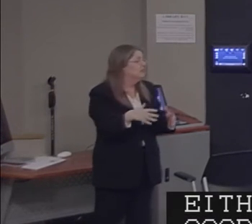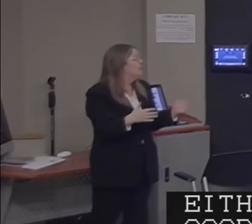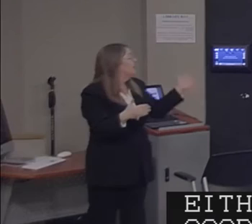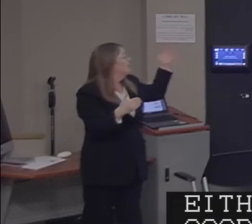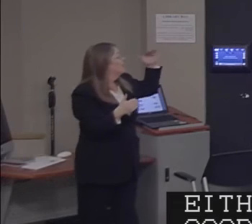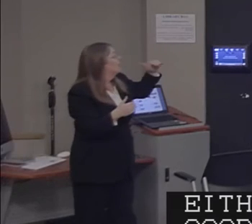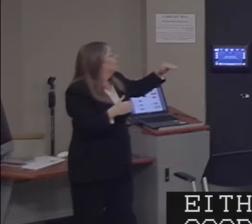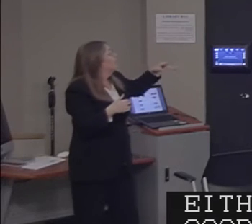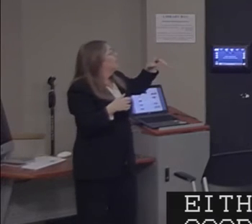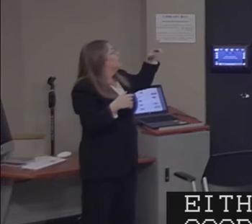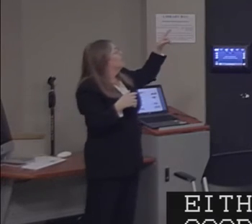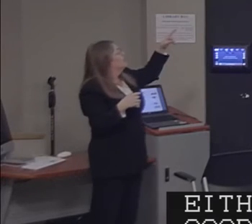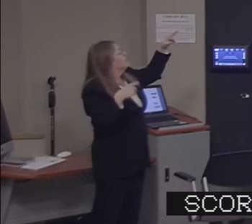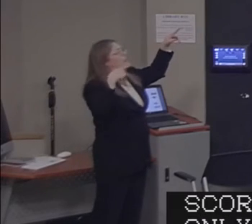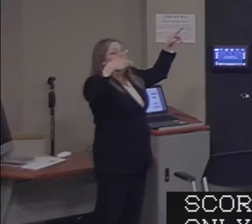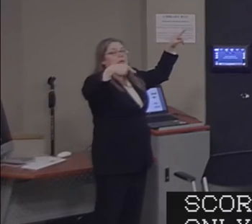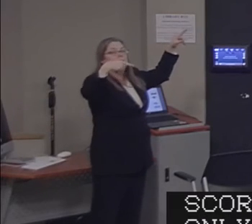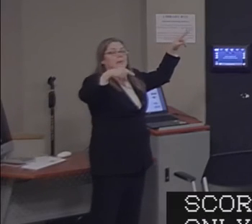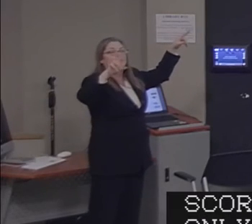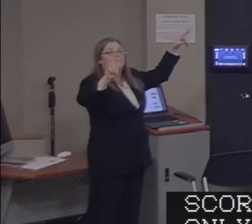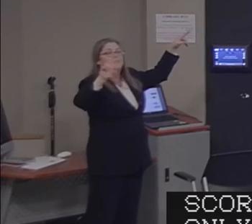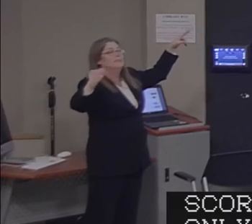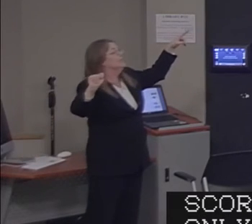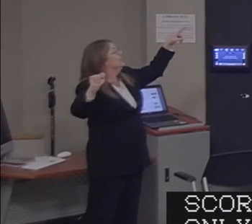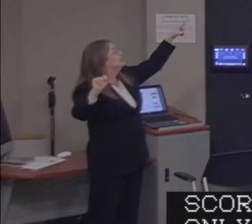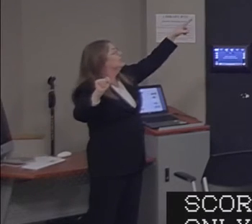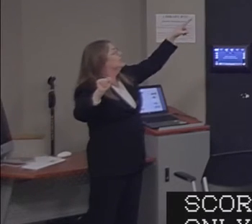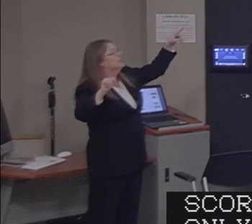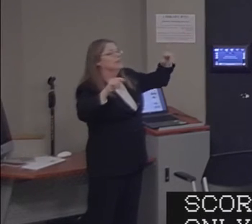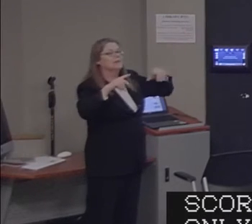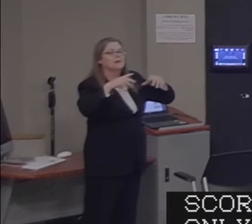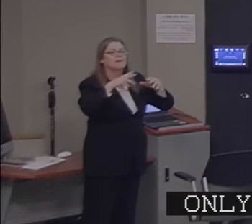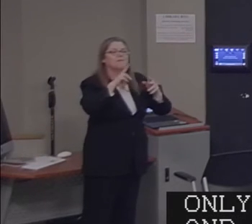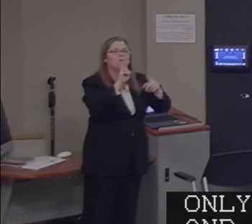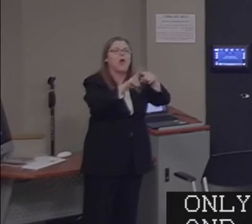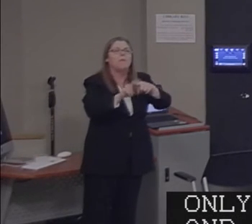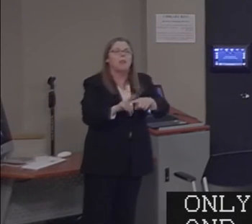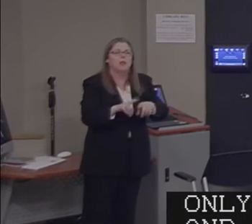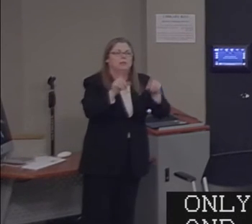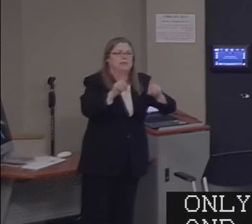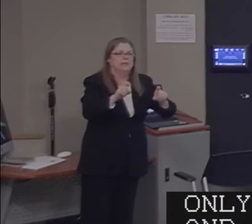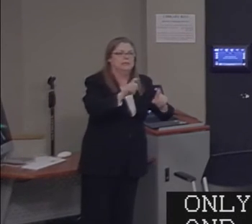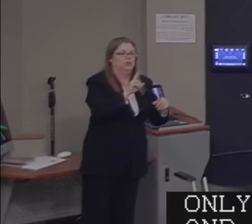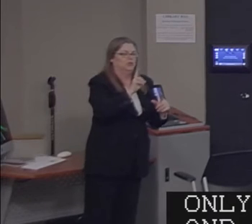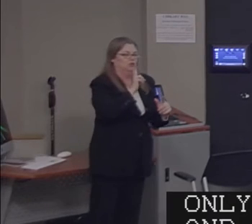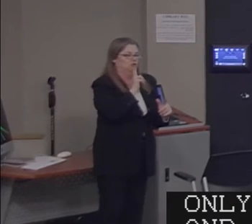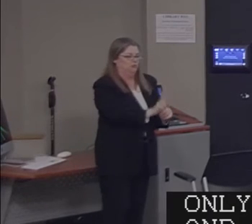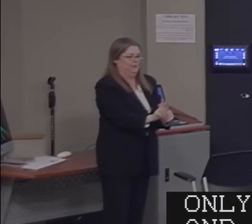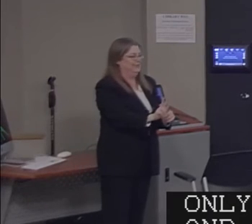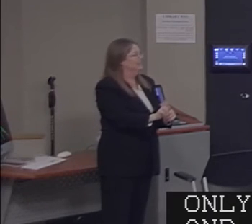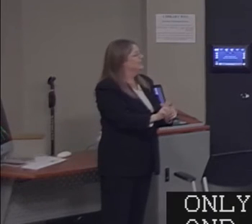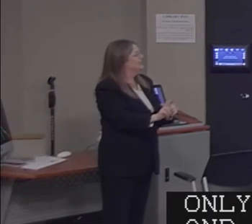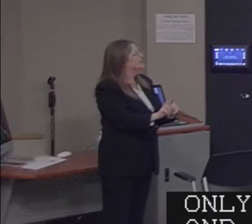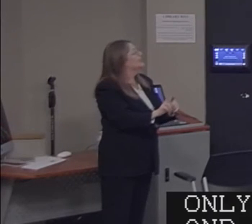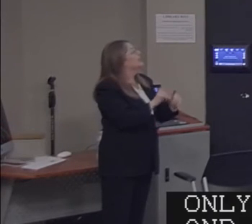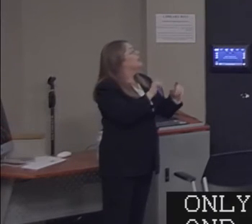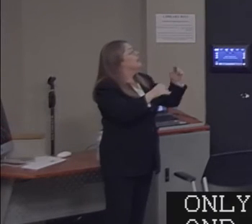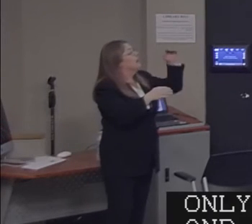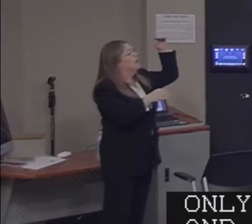we have the Peabody Picture Vocabulary Test, the language at age three. And this exerts an influence